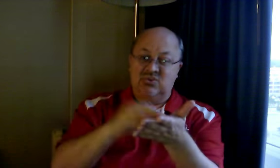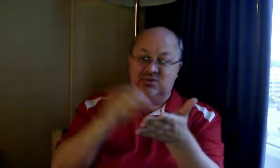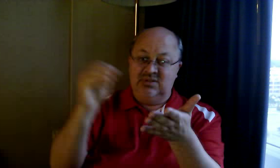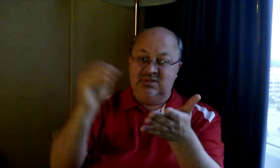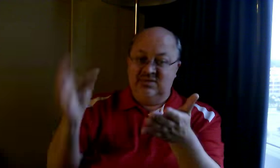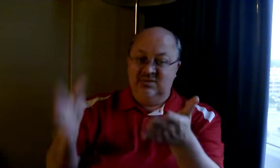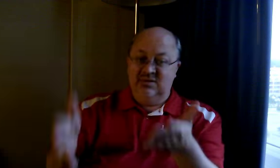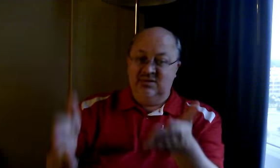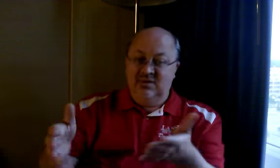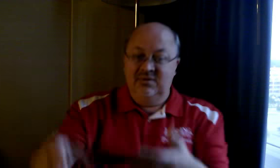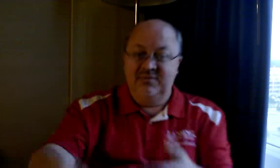students